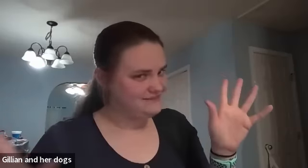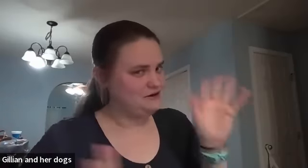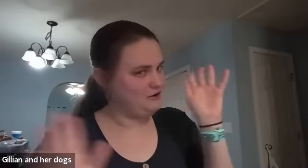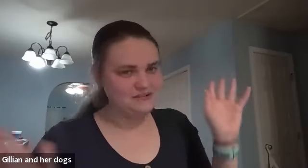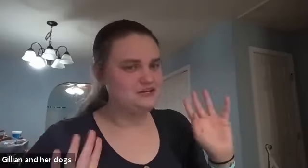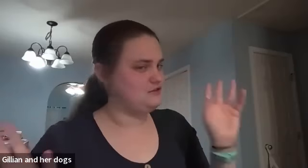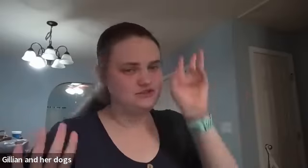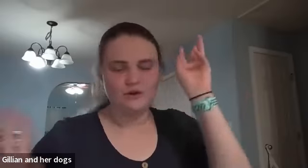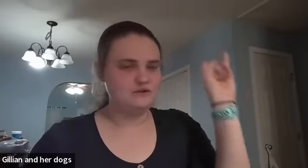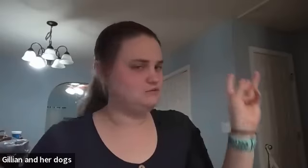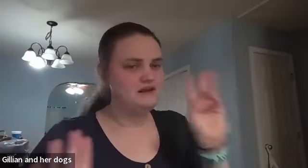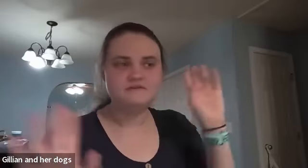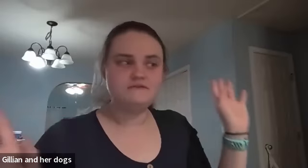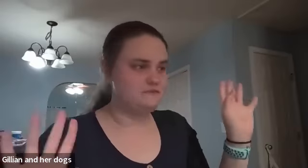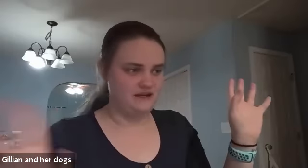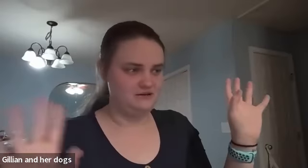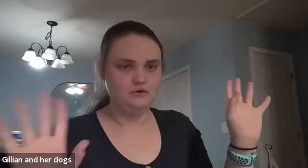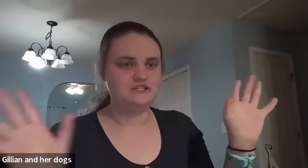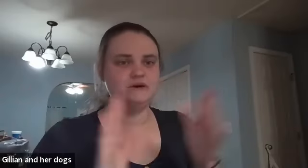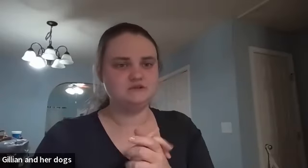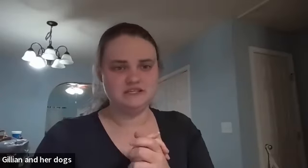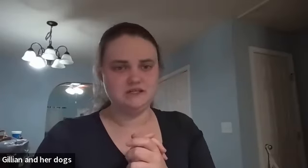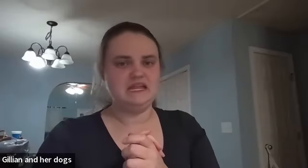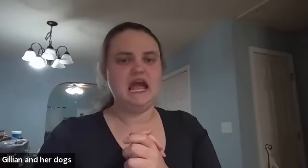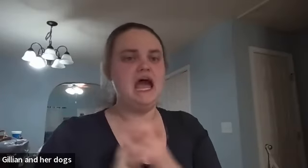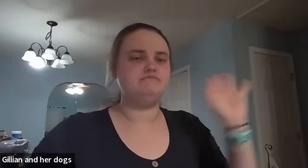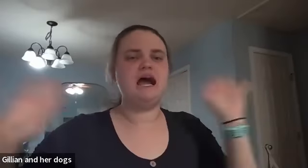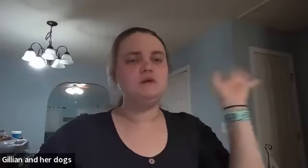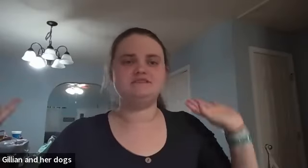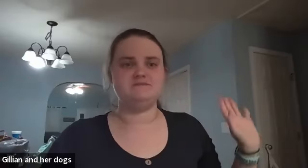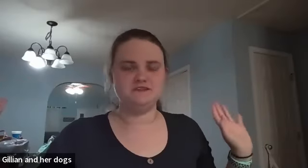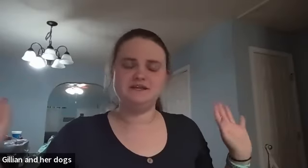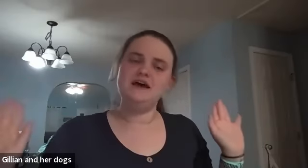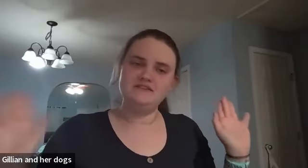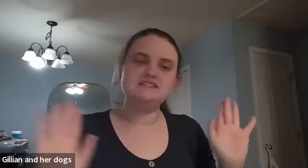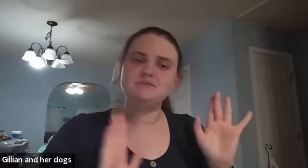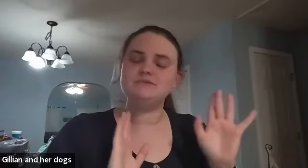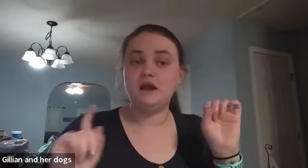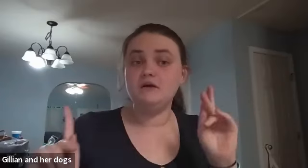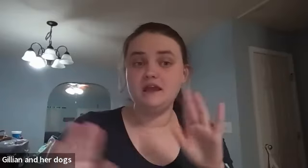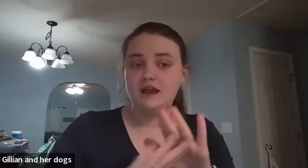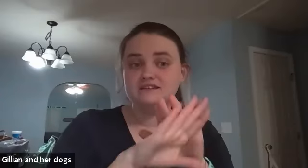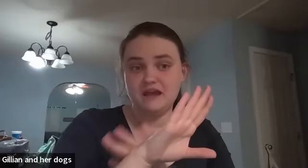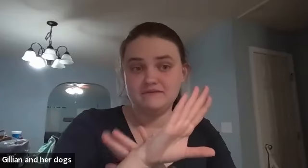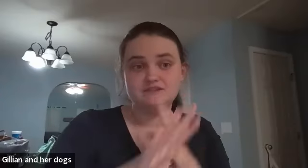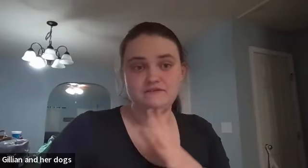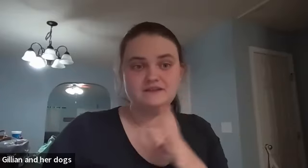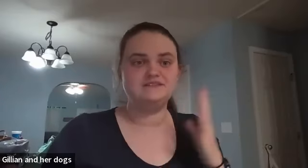There are all, there's one of everybody who is going to literally be like, I don't have time for this. And then someone will be like, okay, yeah, I can slow down. That's totally fine. So,